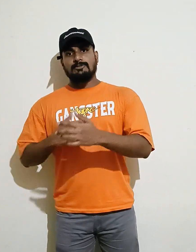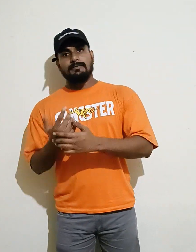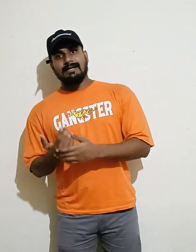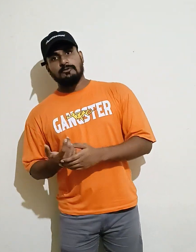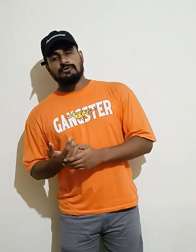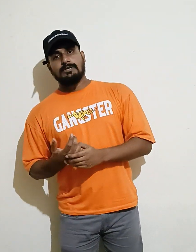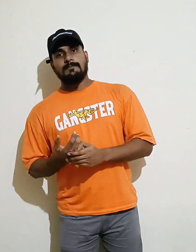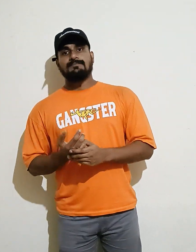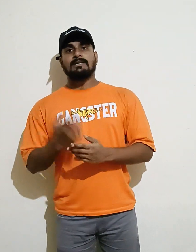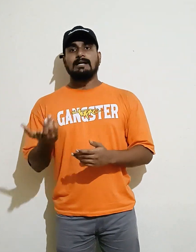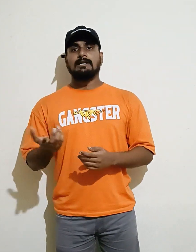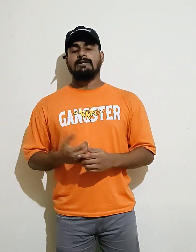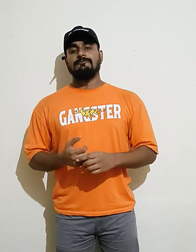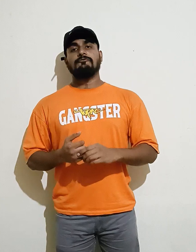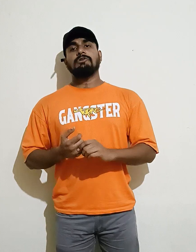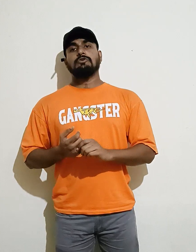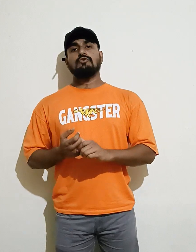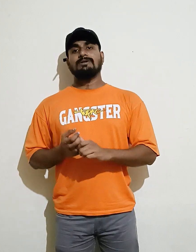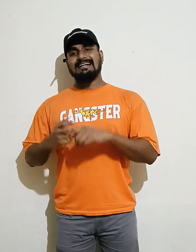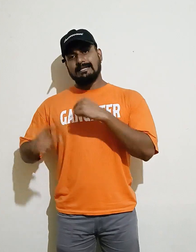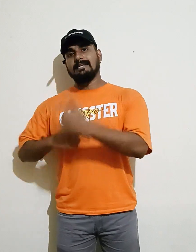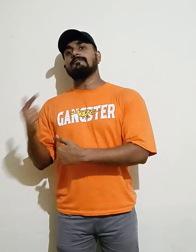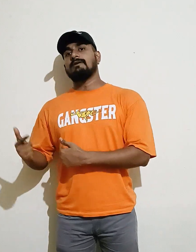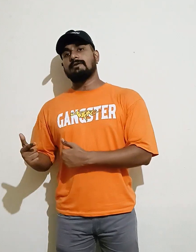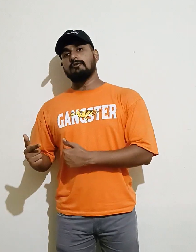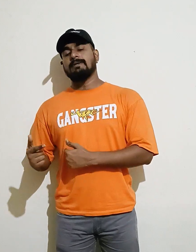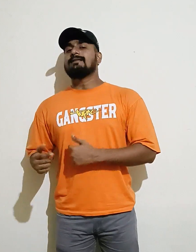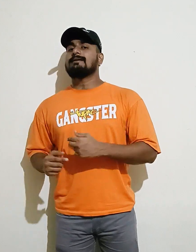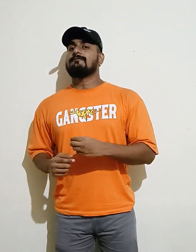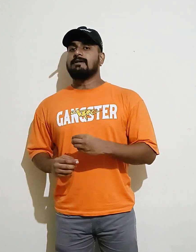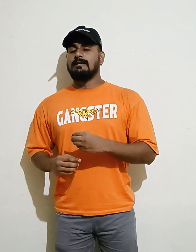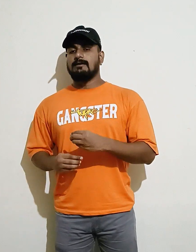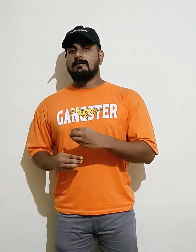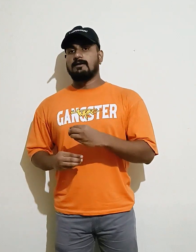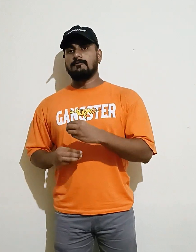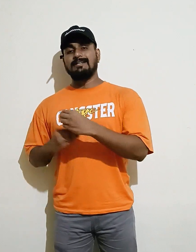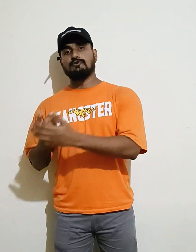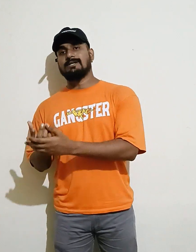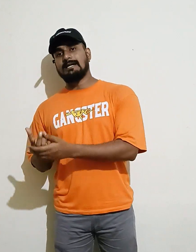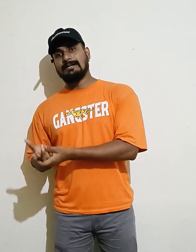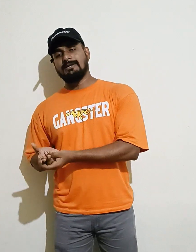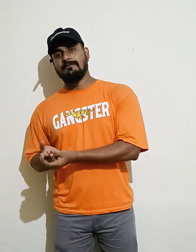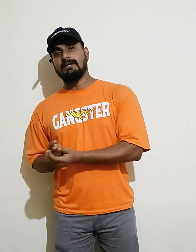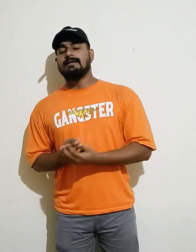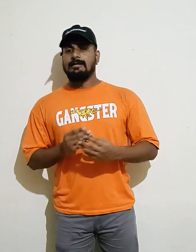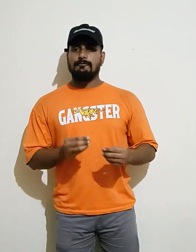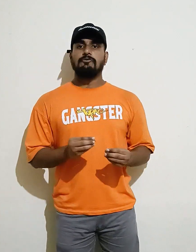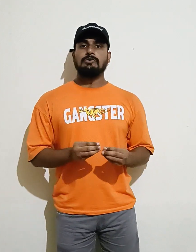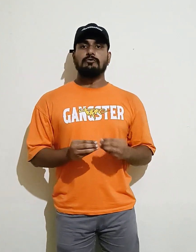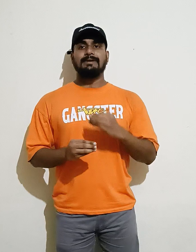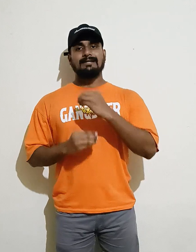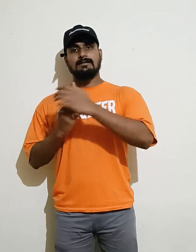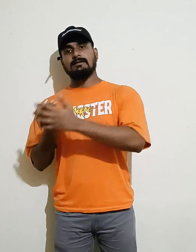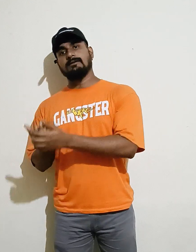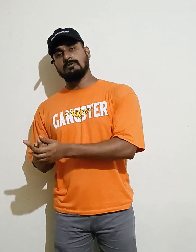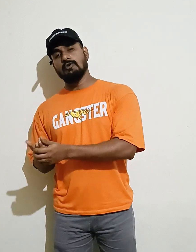also we can use the continue. If you want to continue our loop, then we will use the continue keyword. If you want to break the